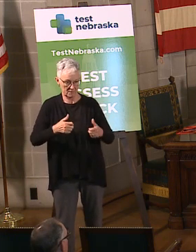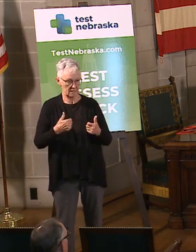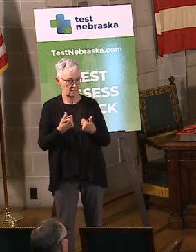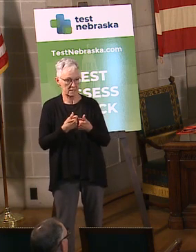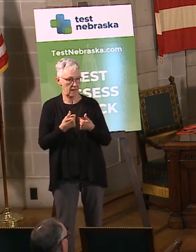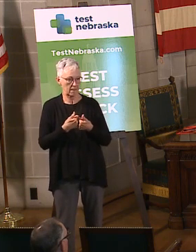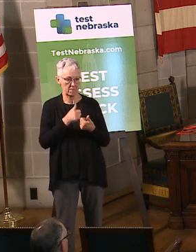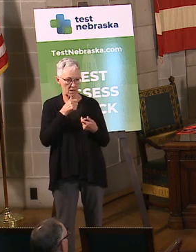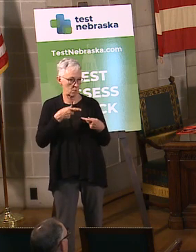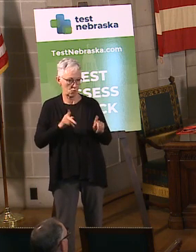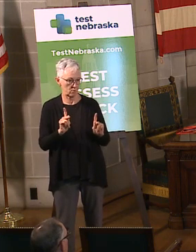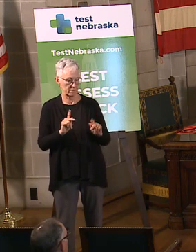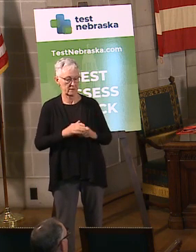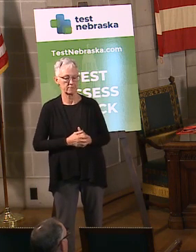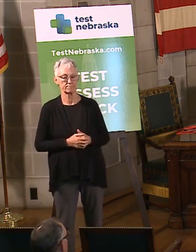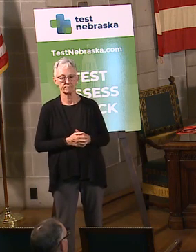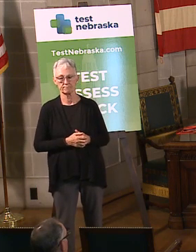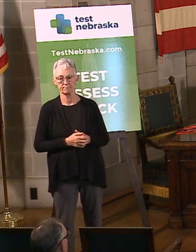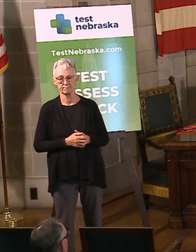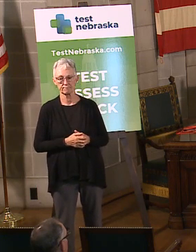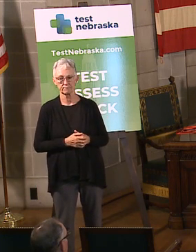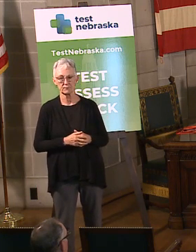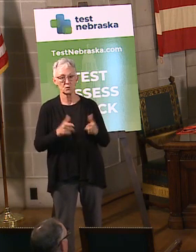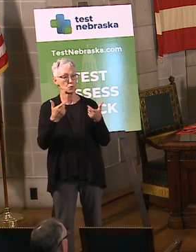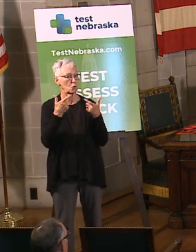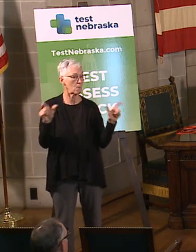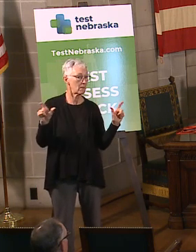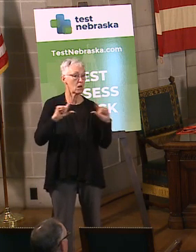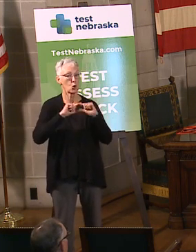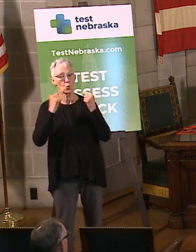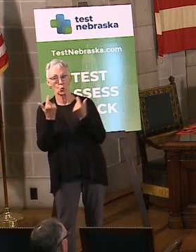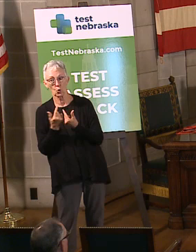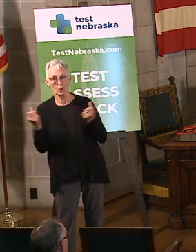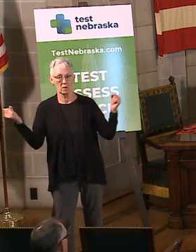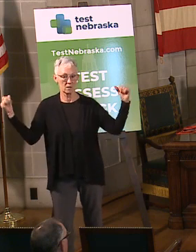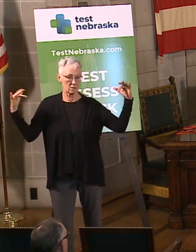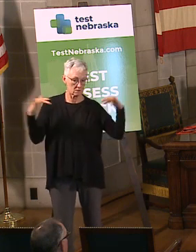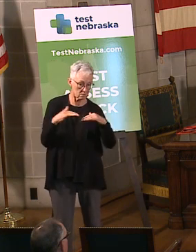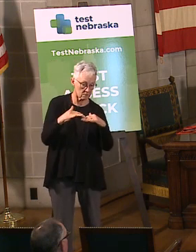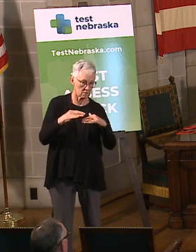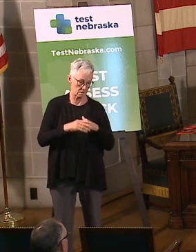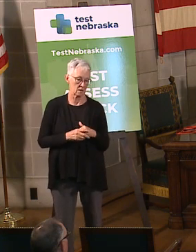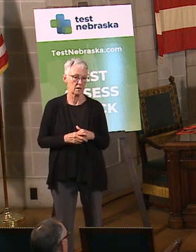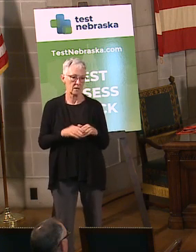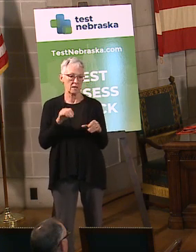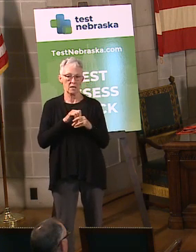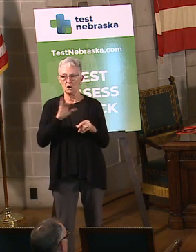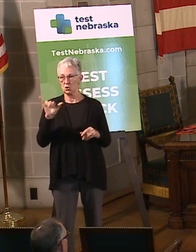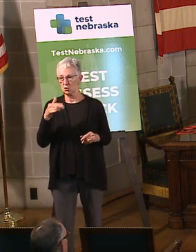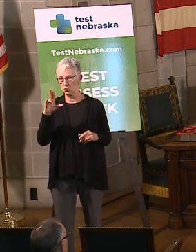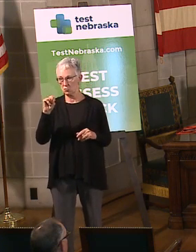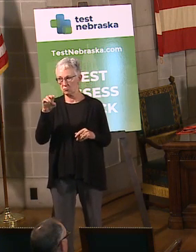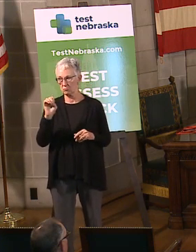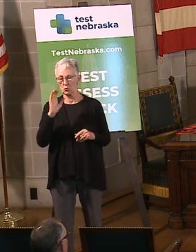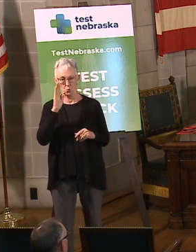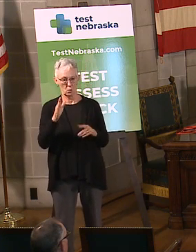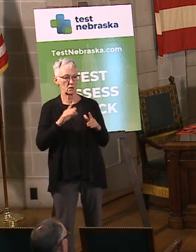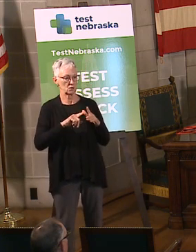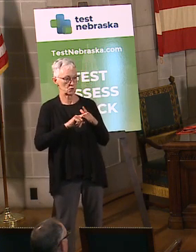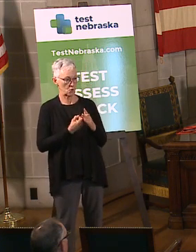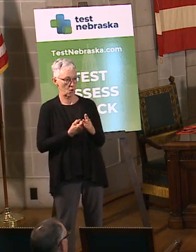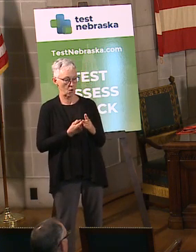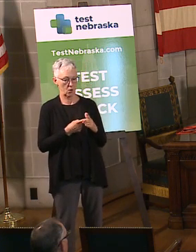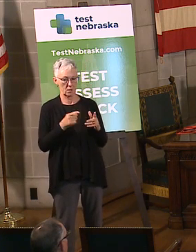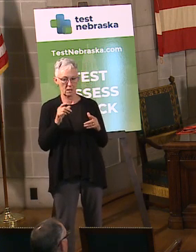Gatherings. So we're going to be loosening restrictions on gatherings. Now, gatherings in June will be limited to